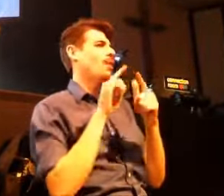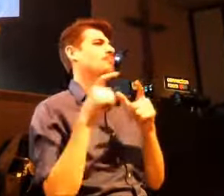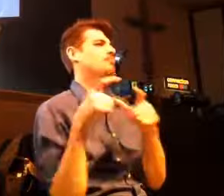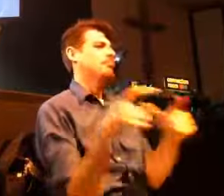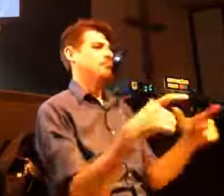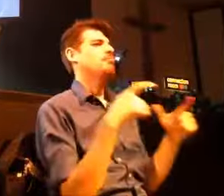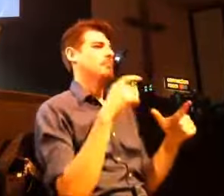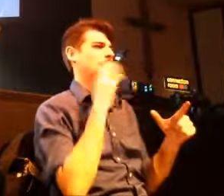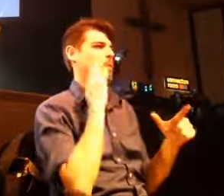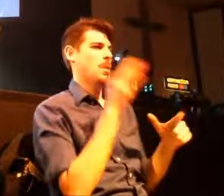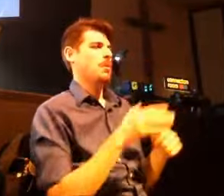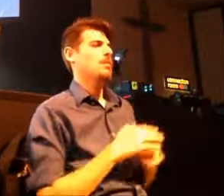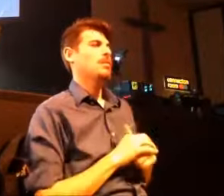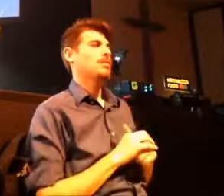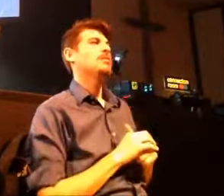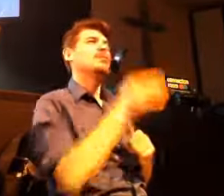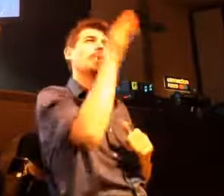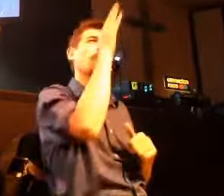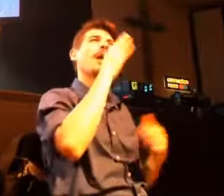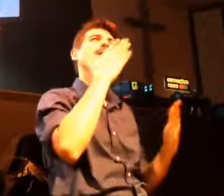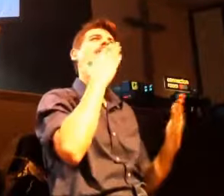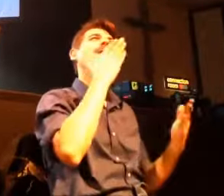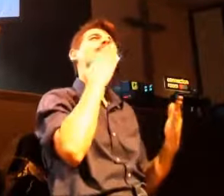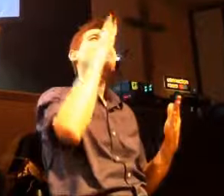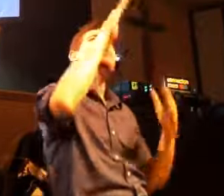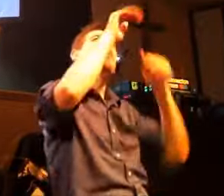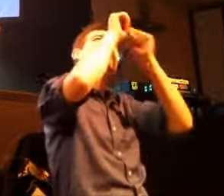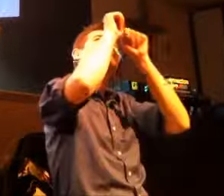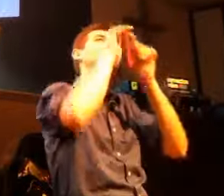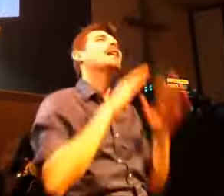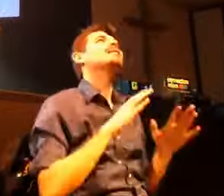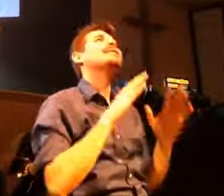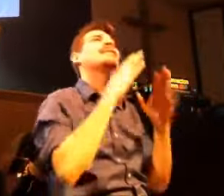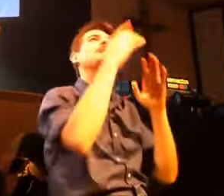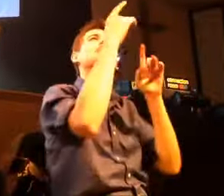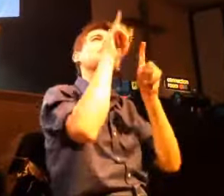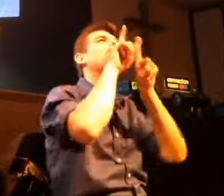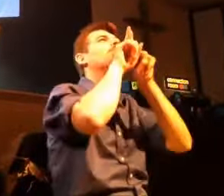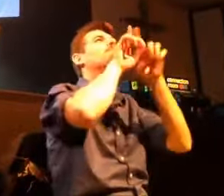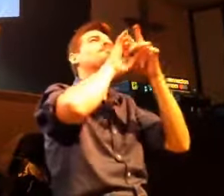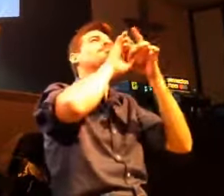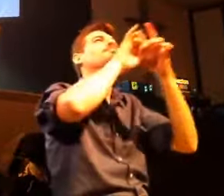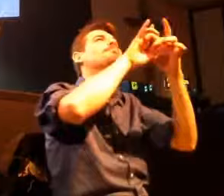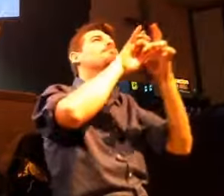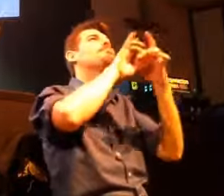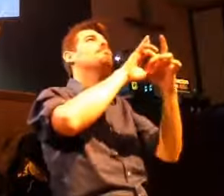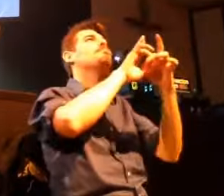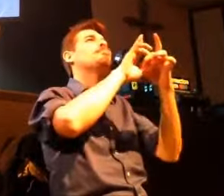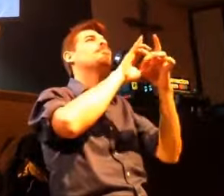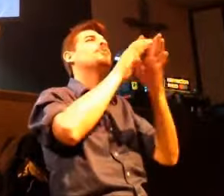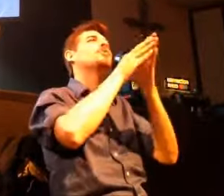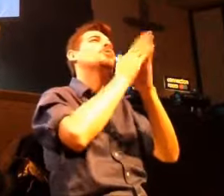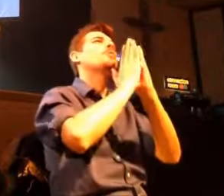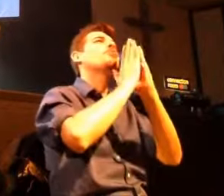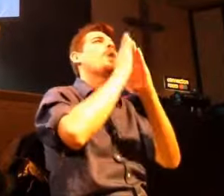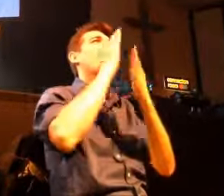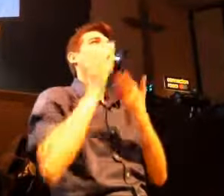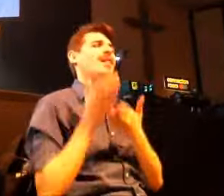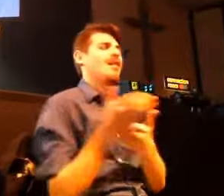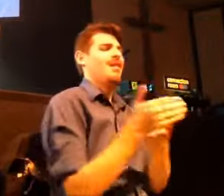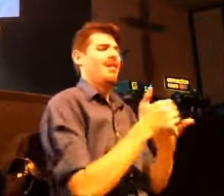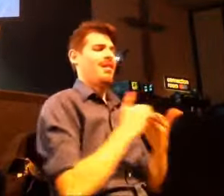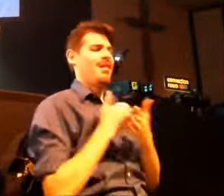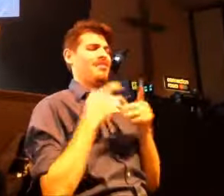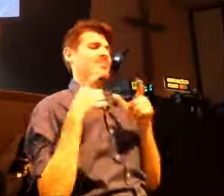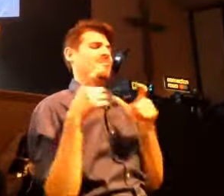you for just the blessing that it is to walk with you. We ask that you take these gifts that are about to come your way and